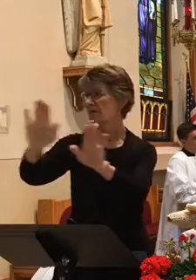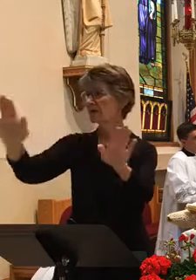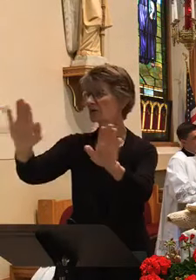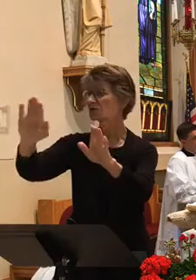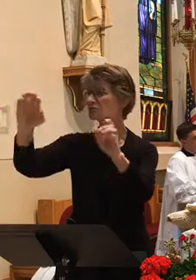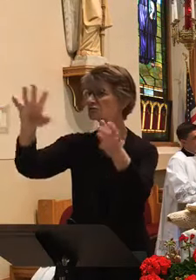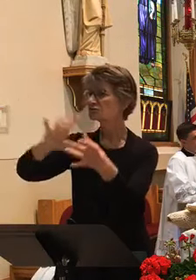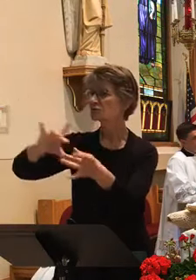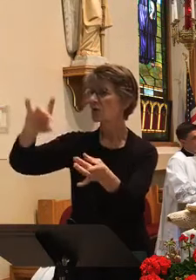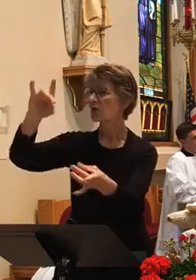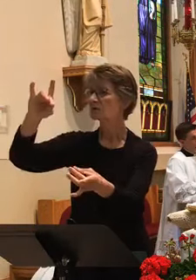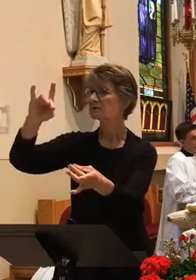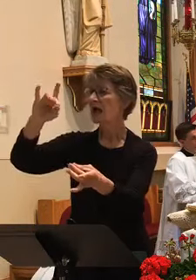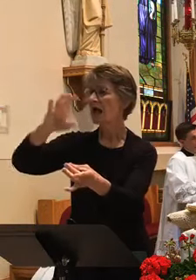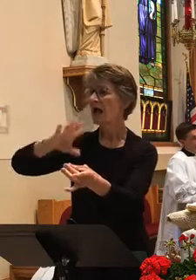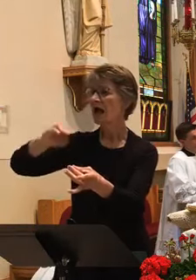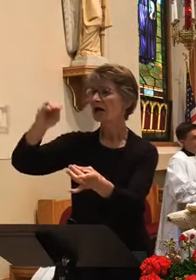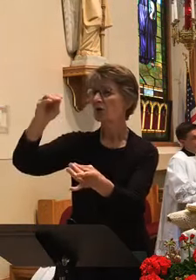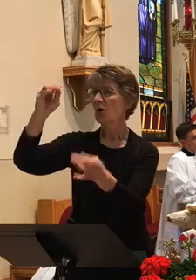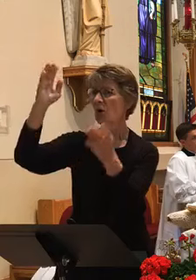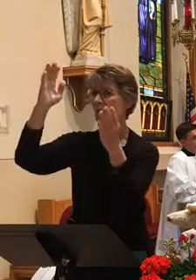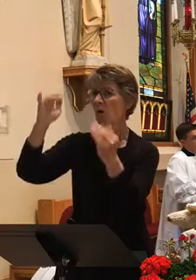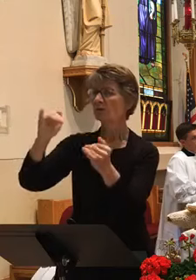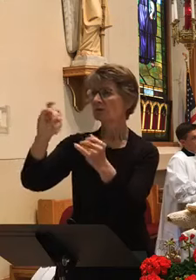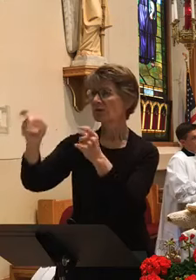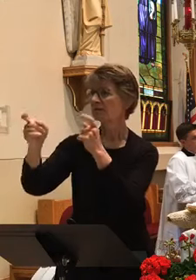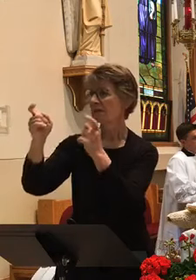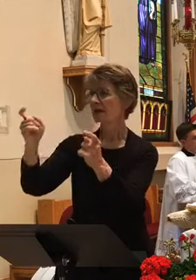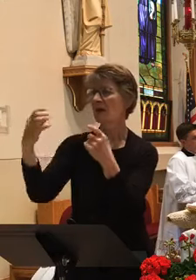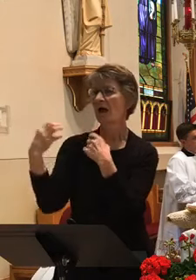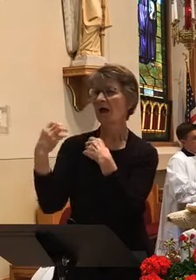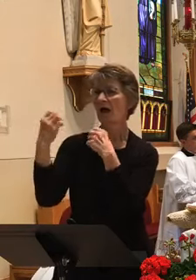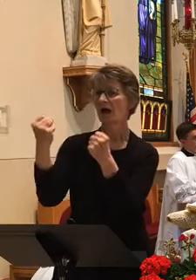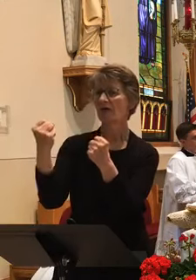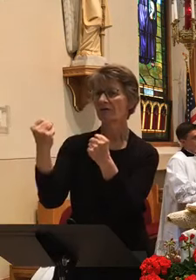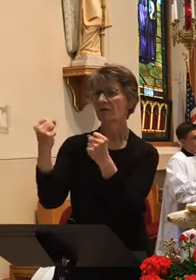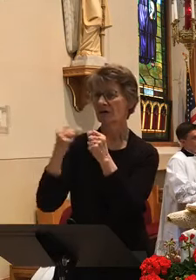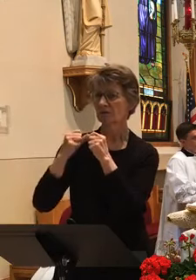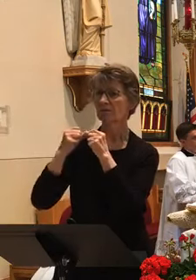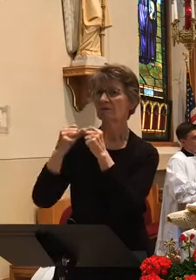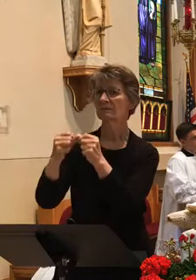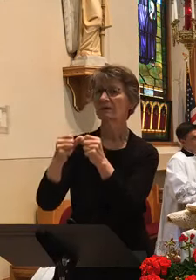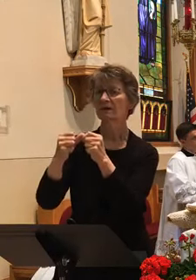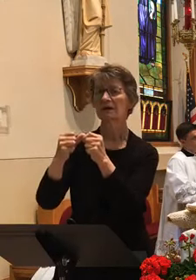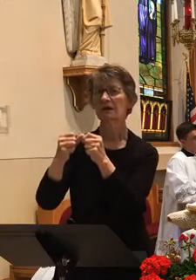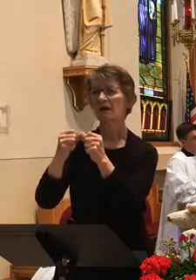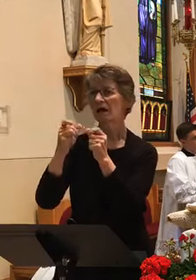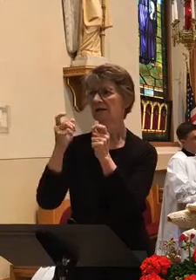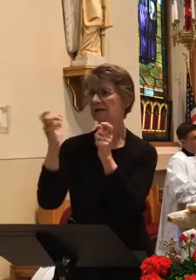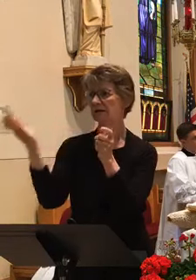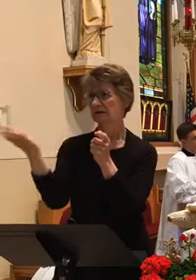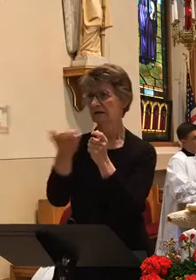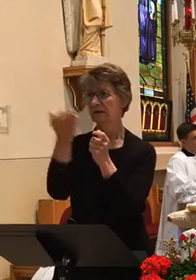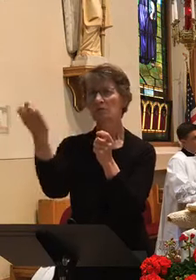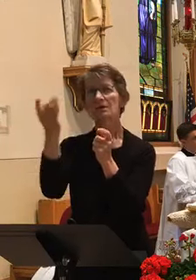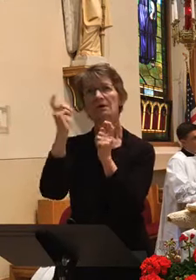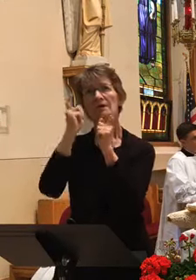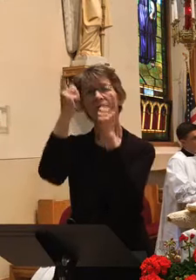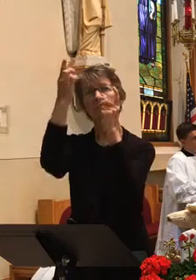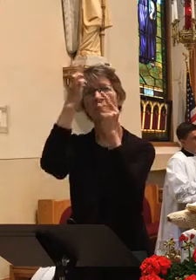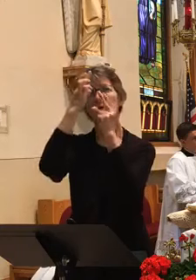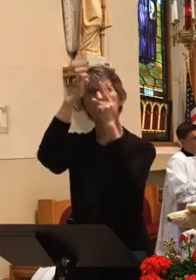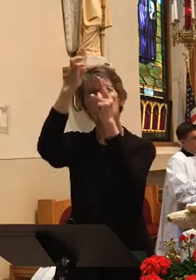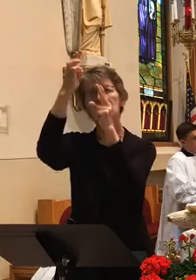souls, in hope of health and well-being, and paying their homage to you, the eternal God, living